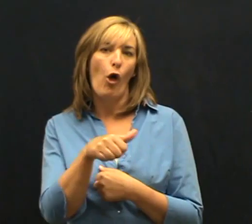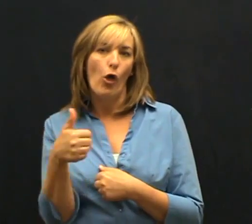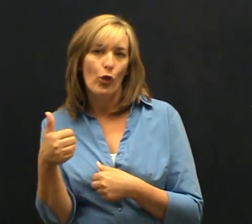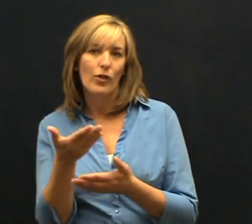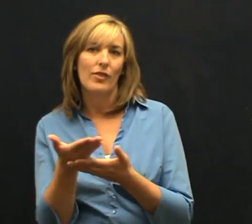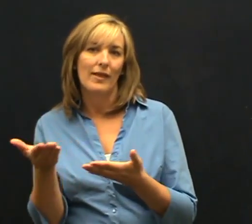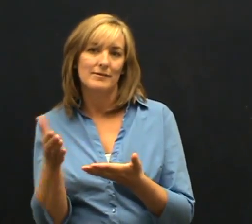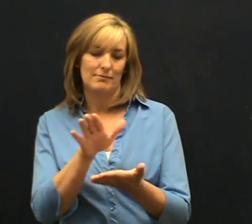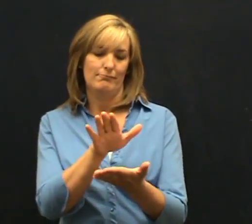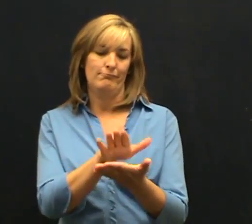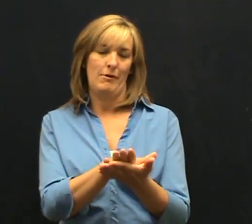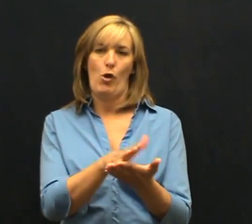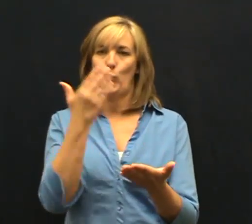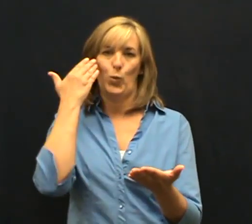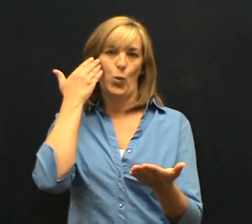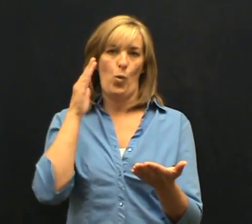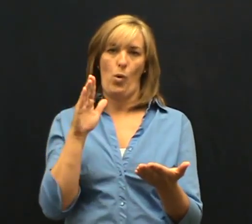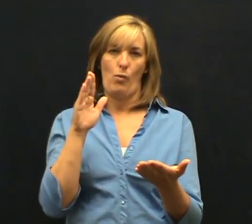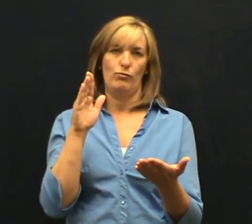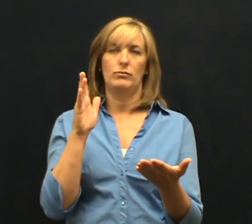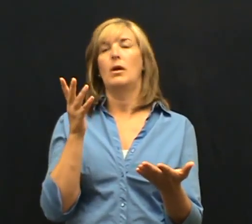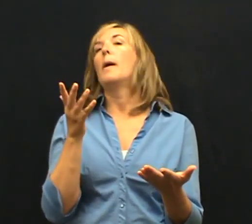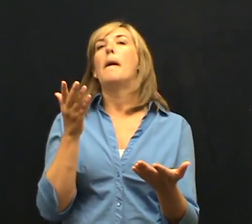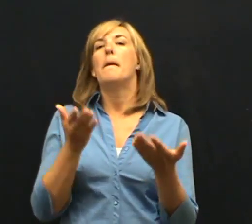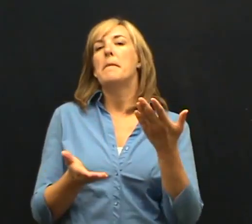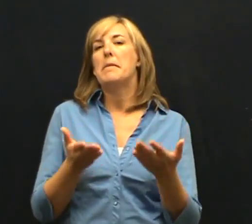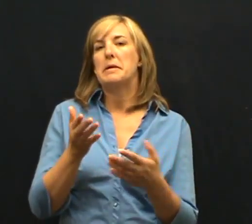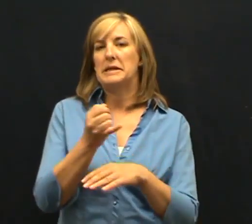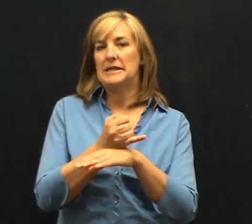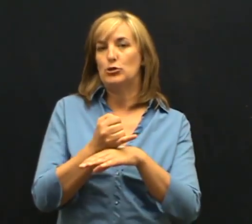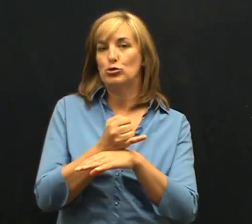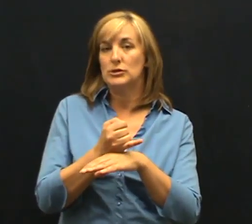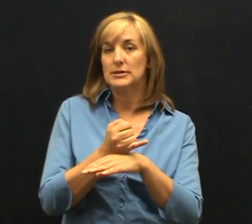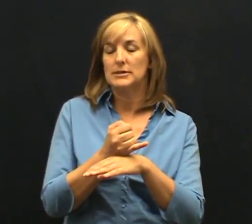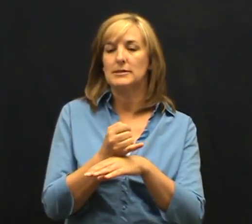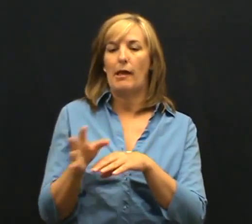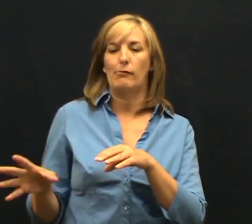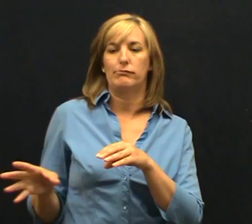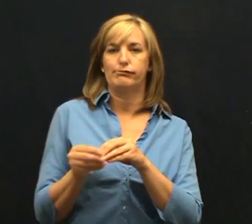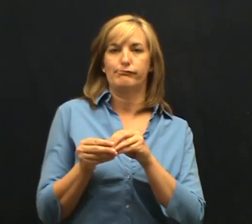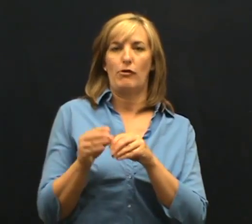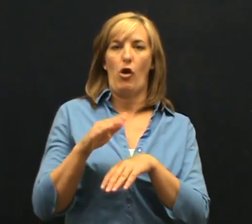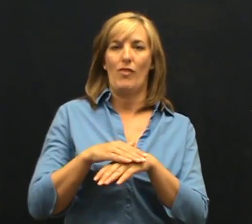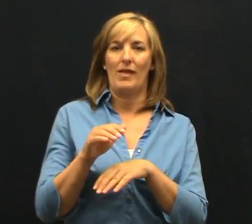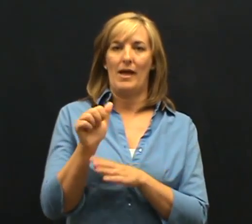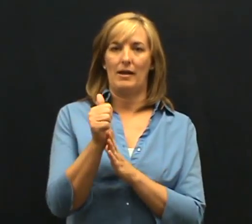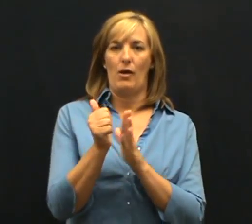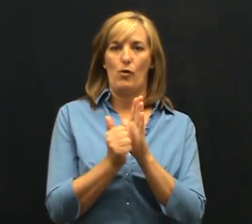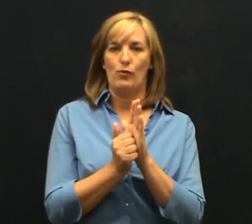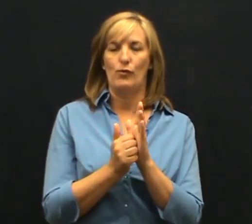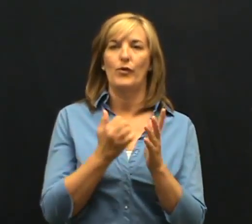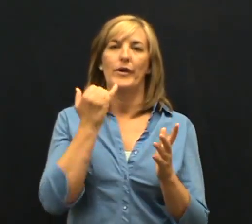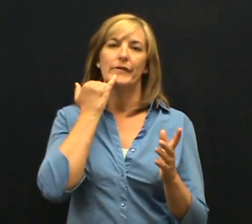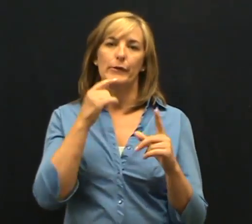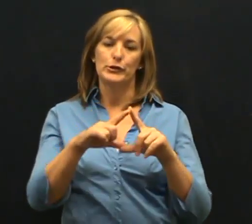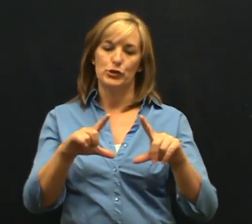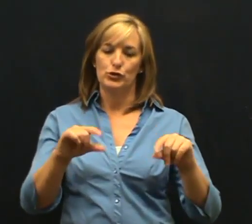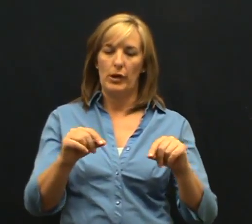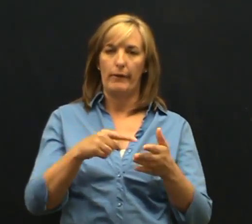know about yet. And that would be the interest that might have been earned on the account, whether there was a check returned. In other